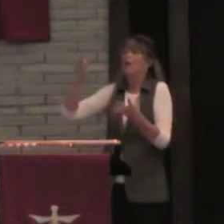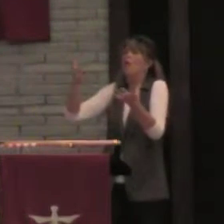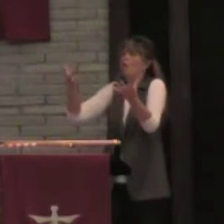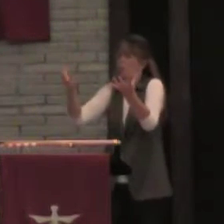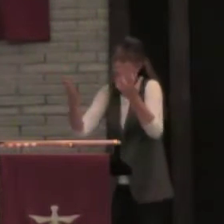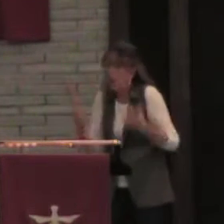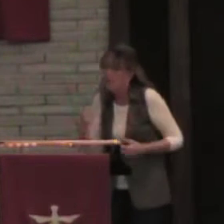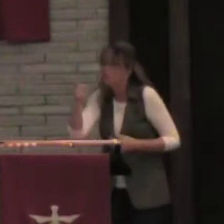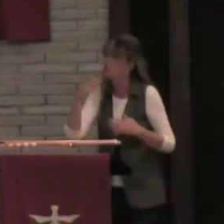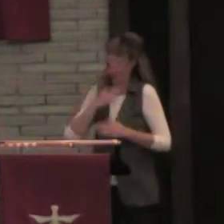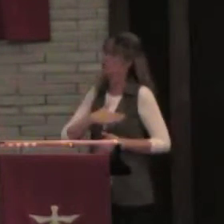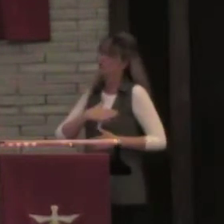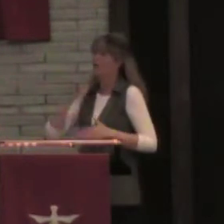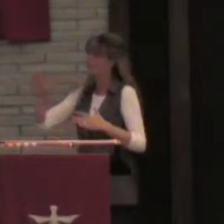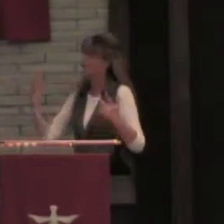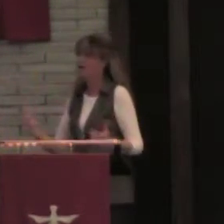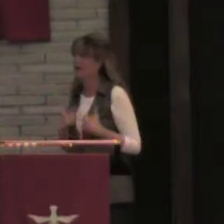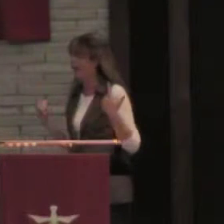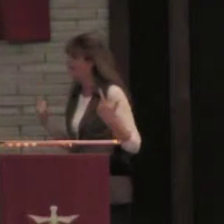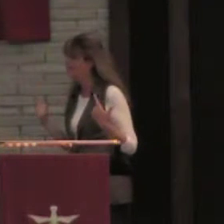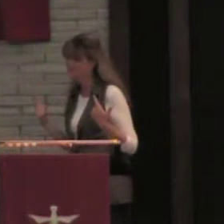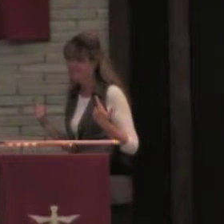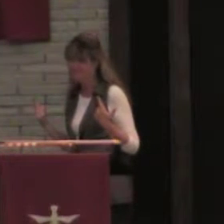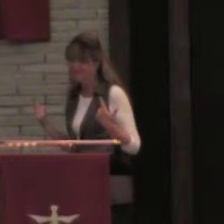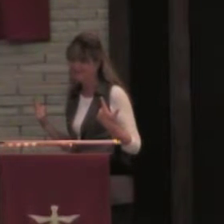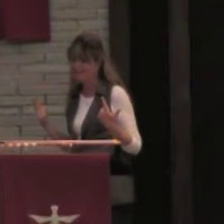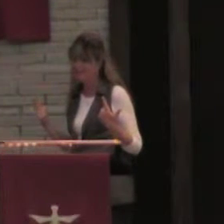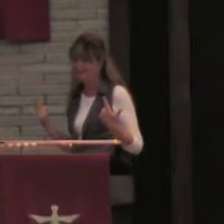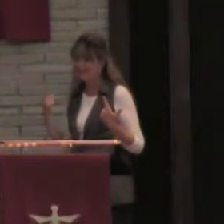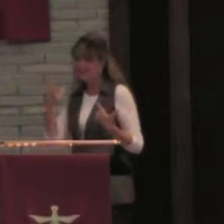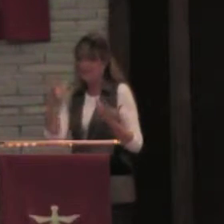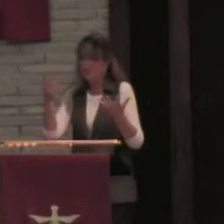Because God wants you to be successful. He wants you to enjoy your life.